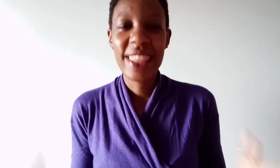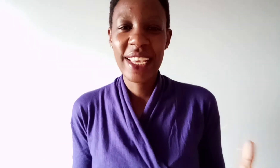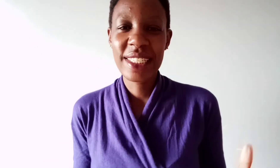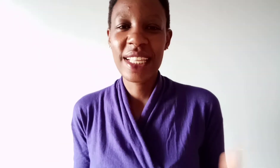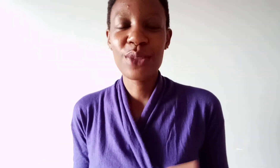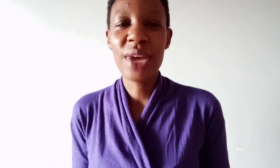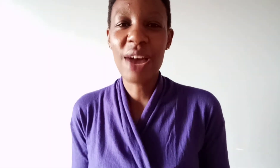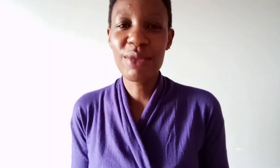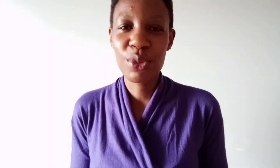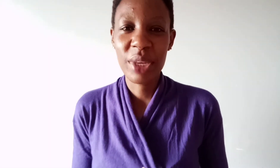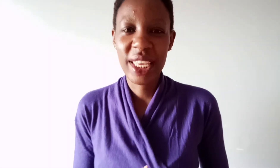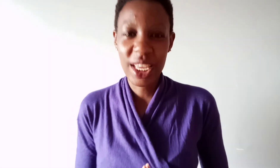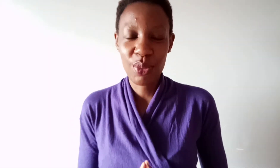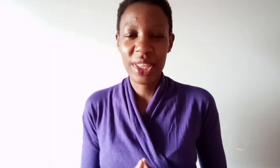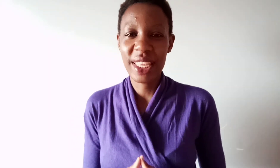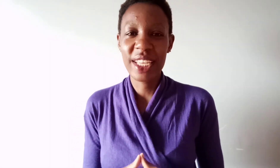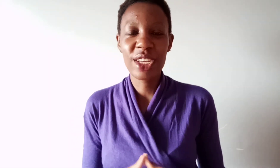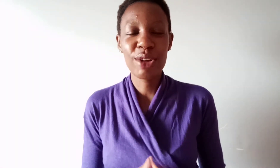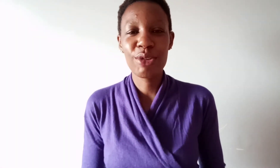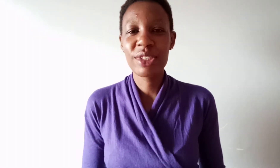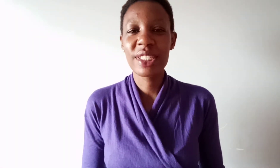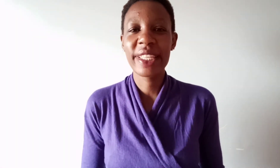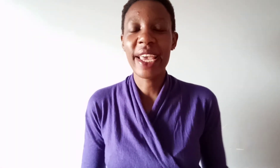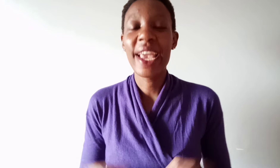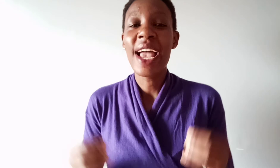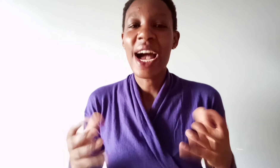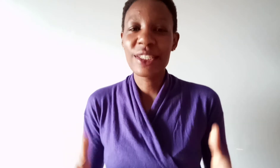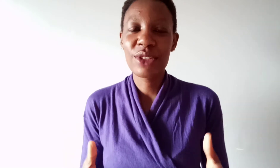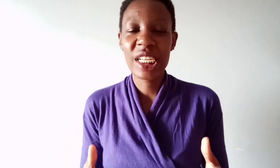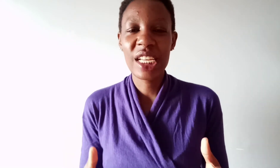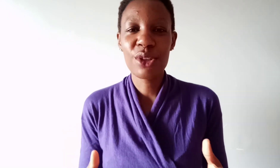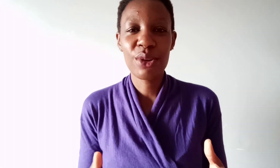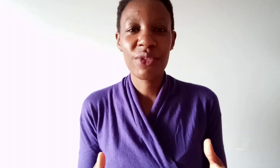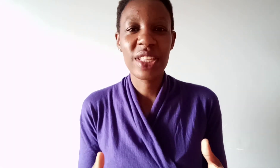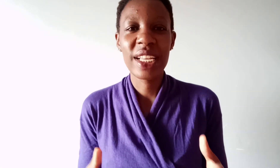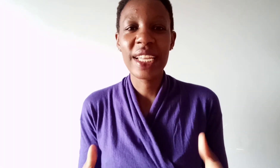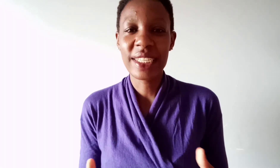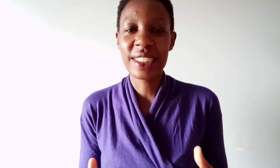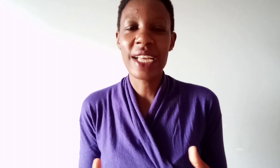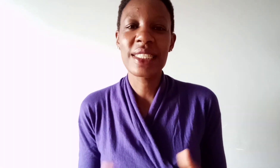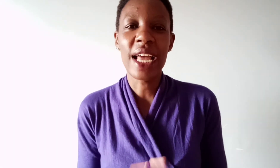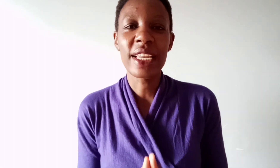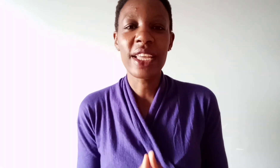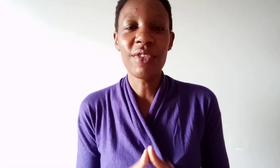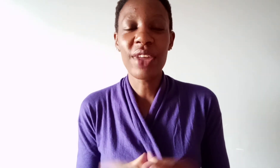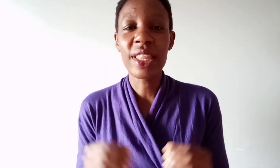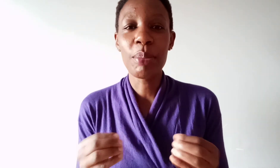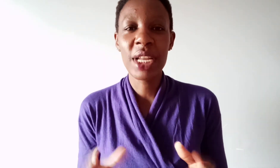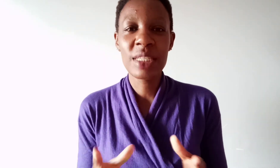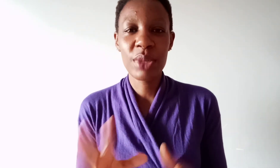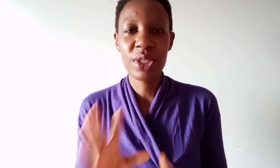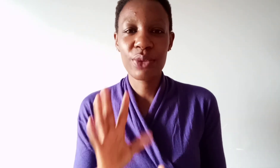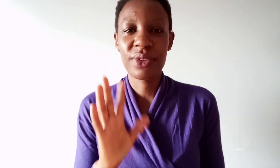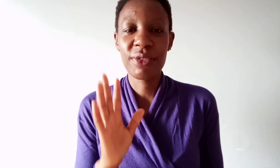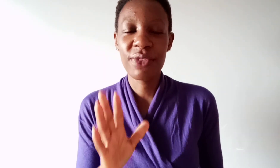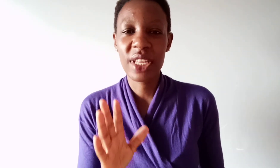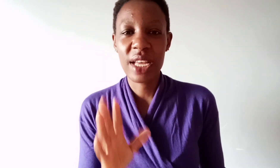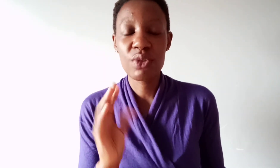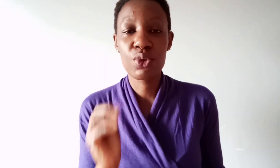Things that we have to be keen with include the articulation of the letters and even the placement of the fingers